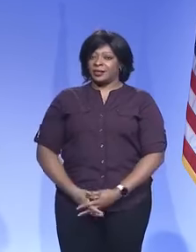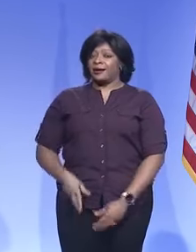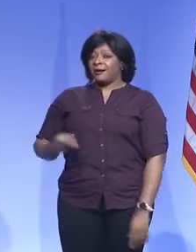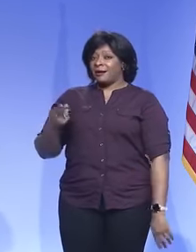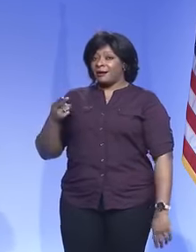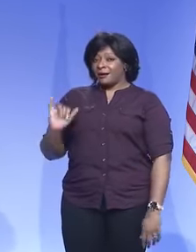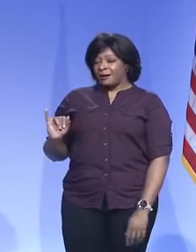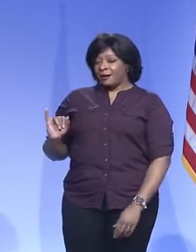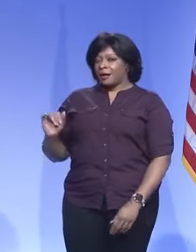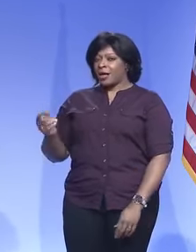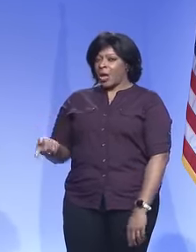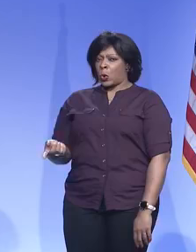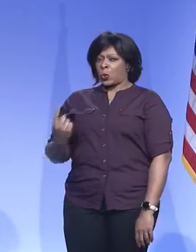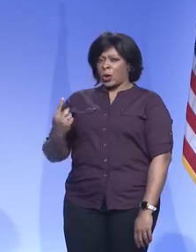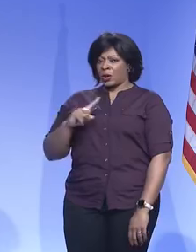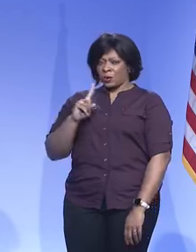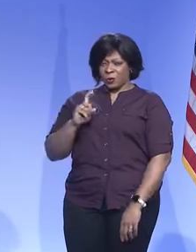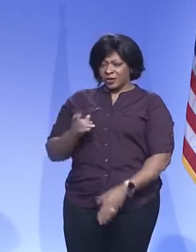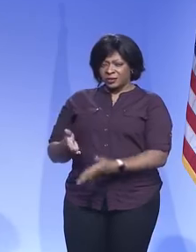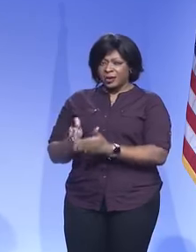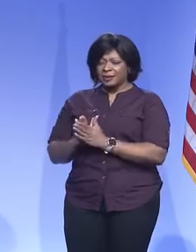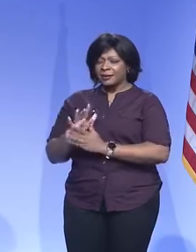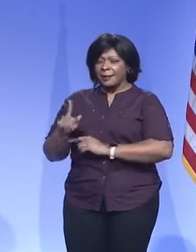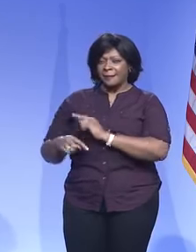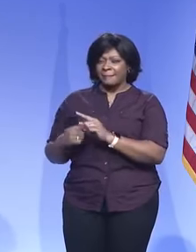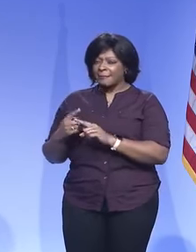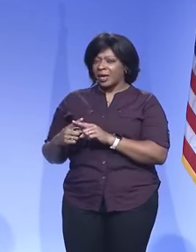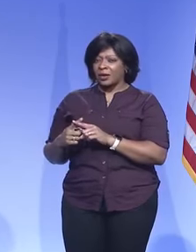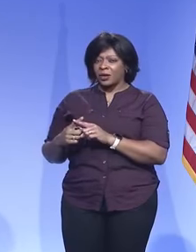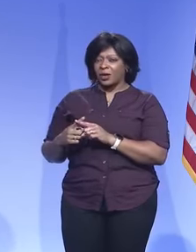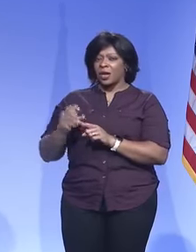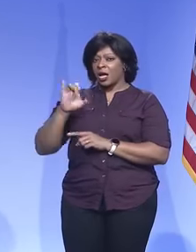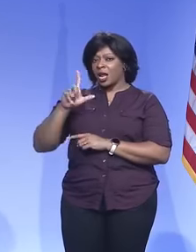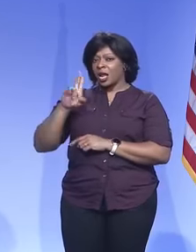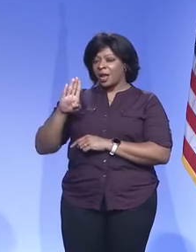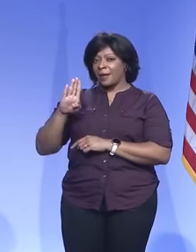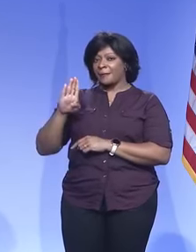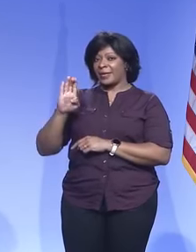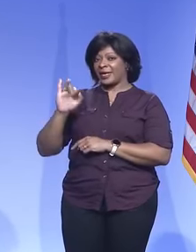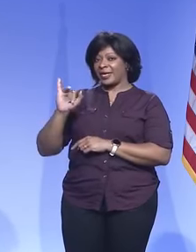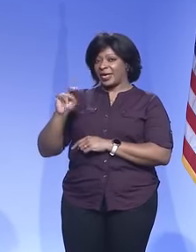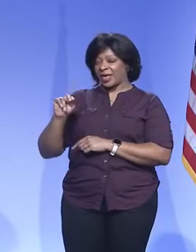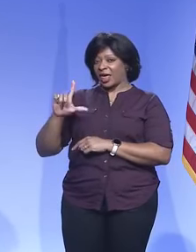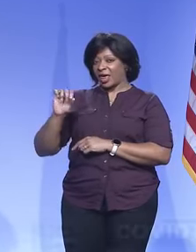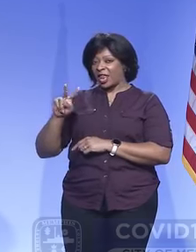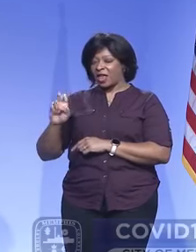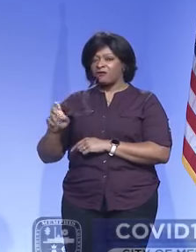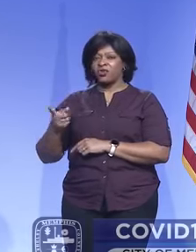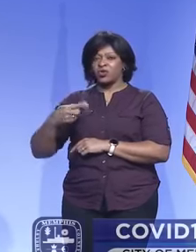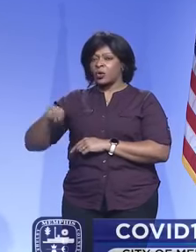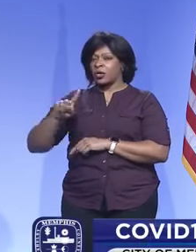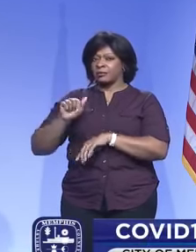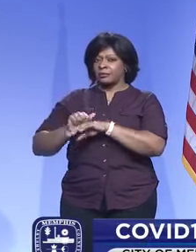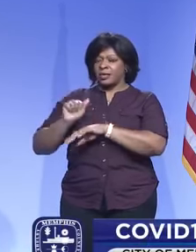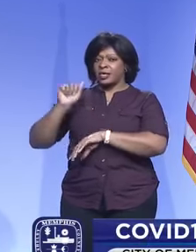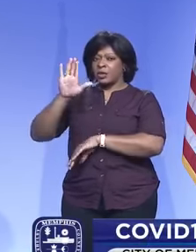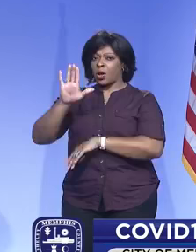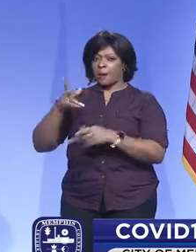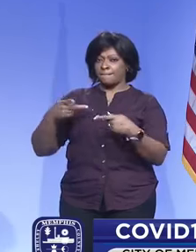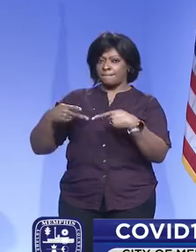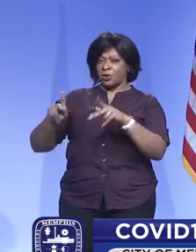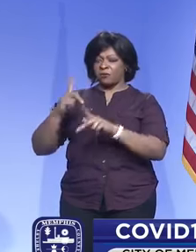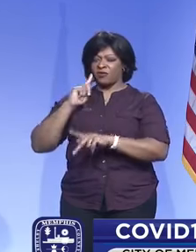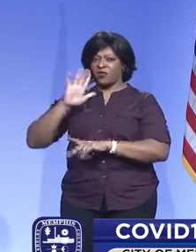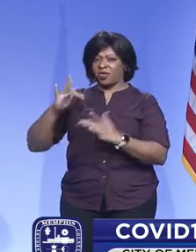Hi, I just had one question in regards to Club in Love. I just want to know, did you guys issue a permit for